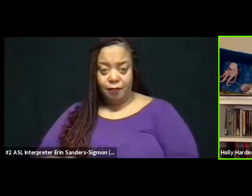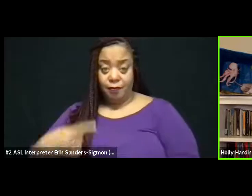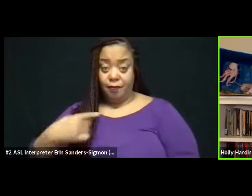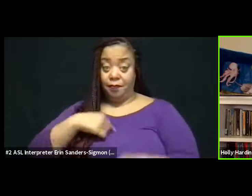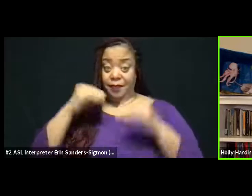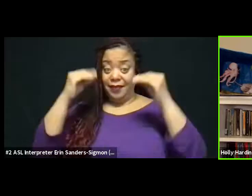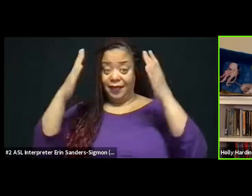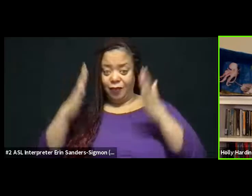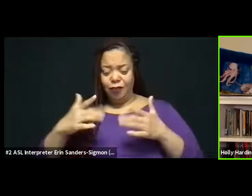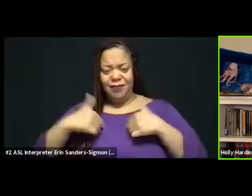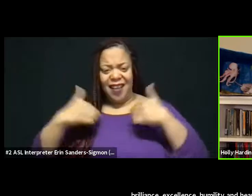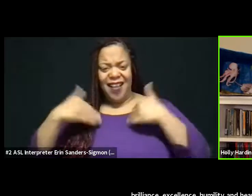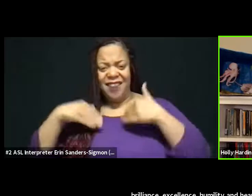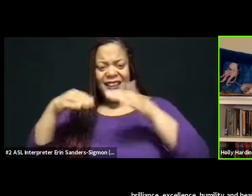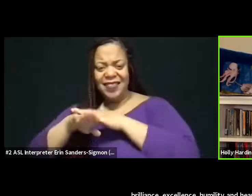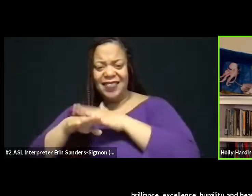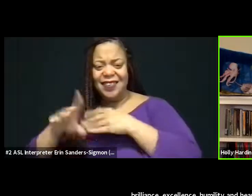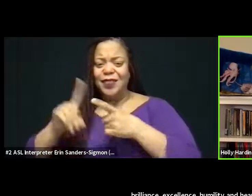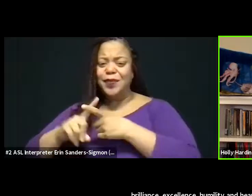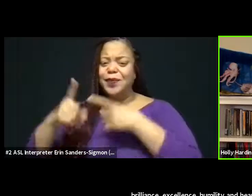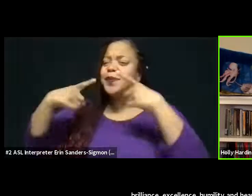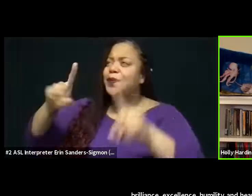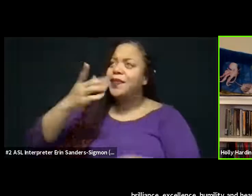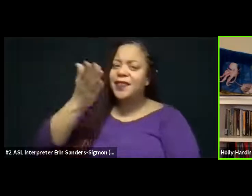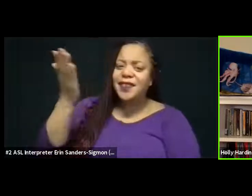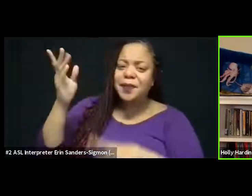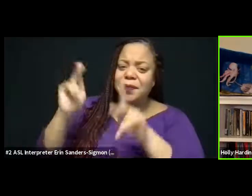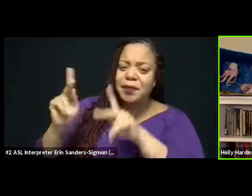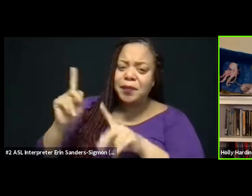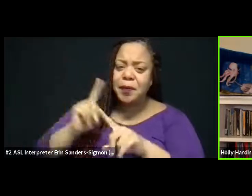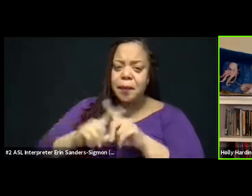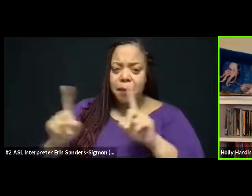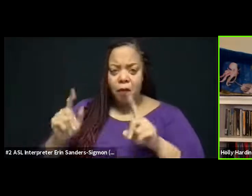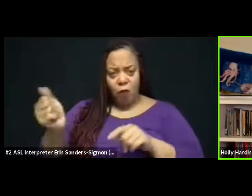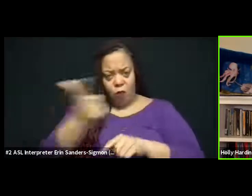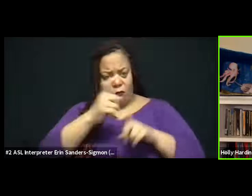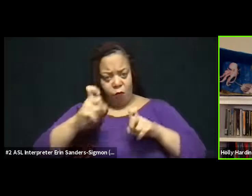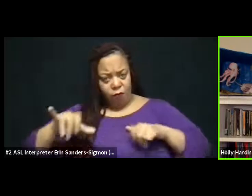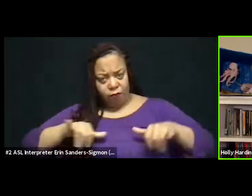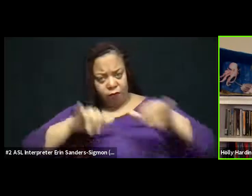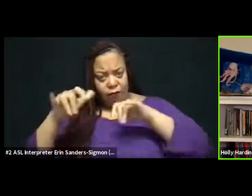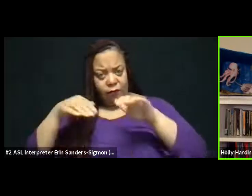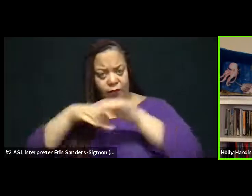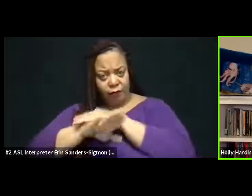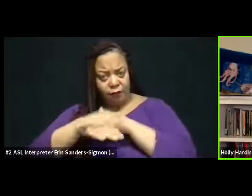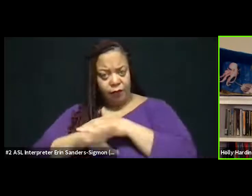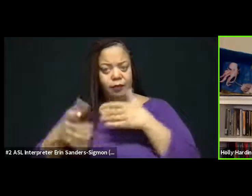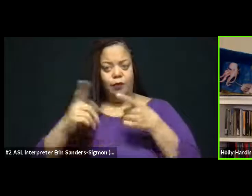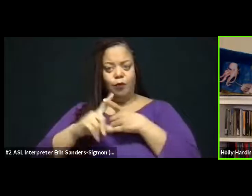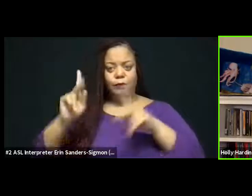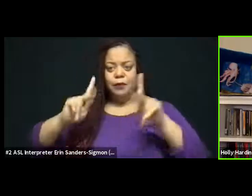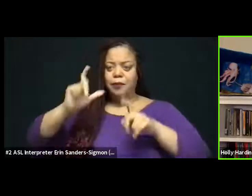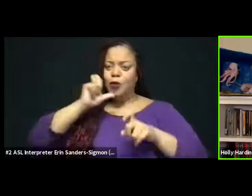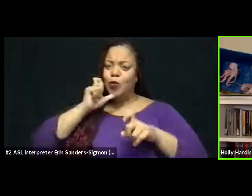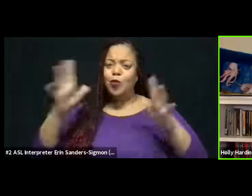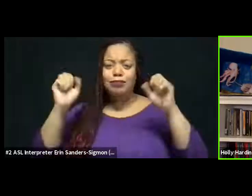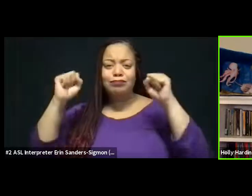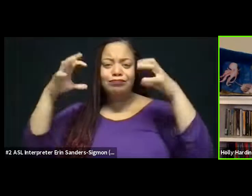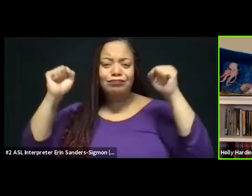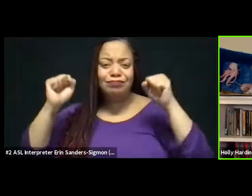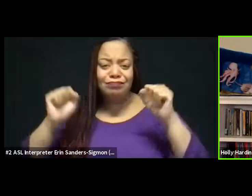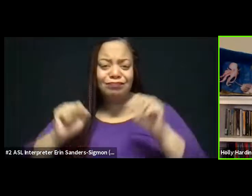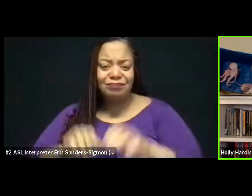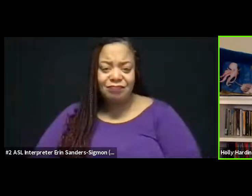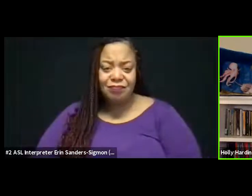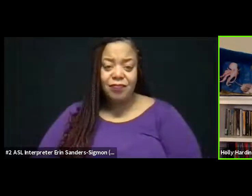doing amazing work. And I think in teaching middle schoolers, it's been even diving further into some